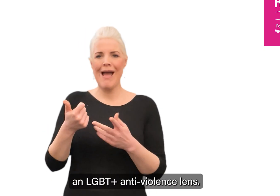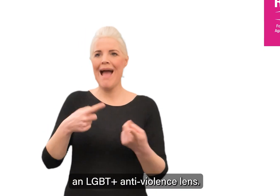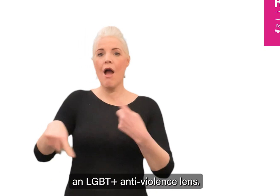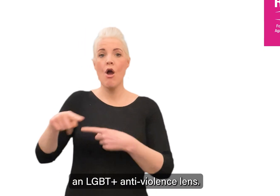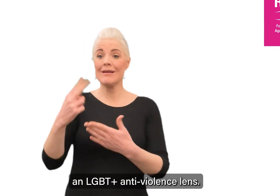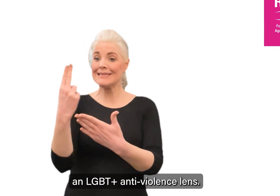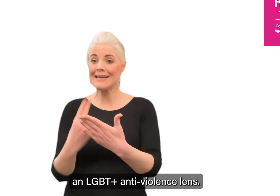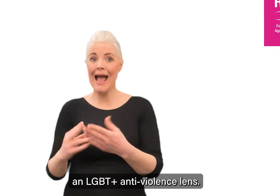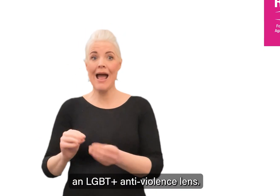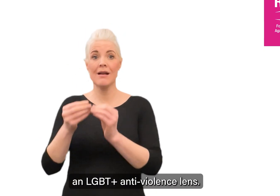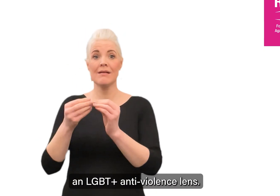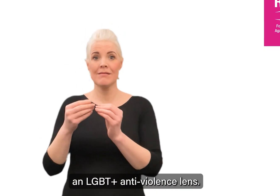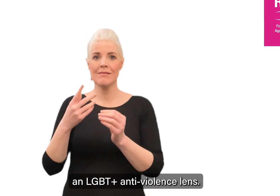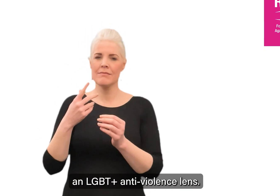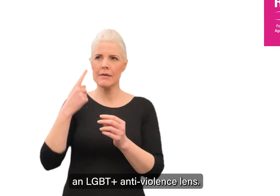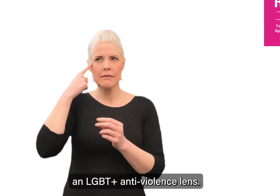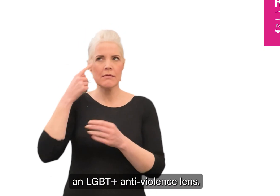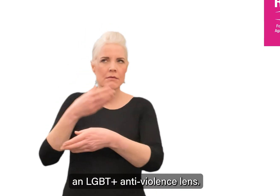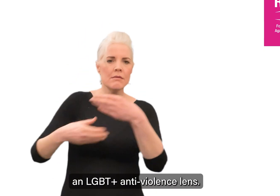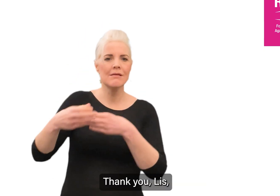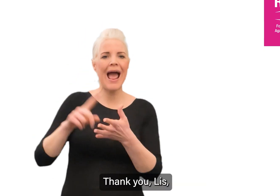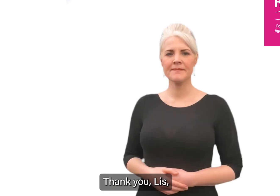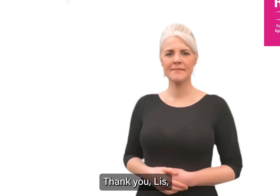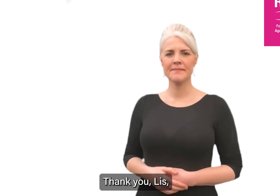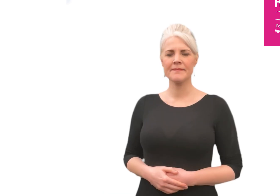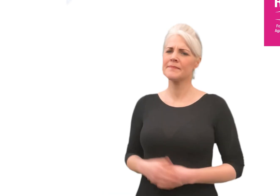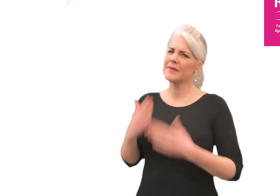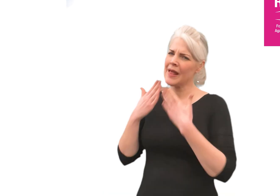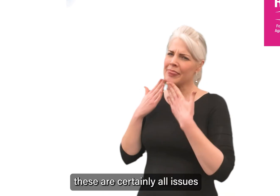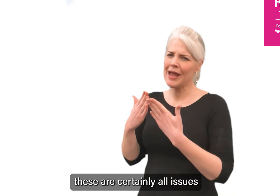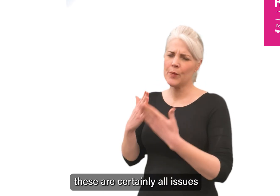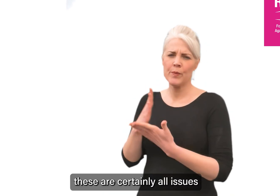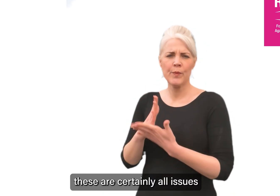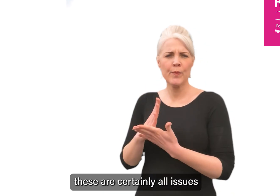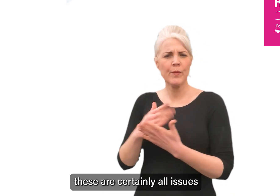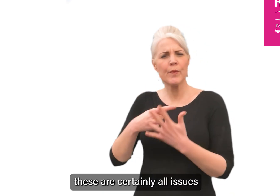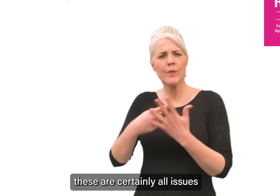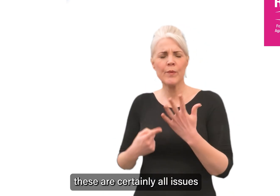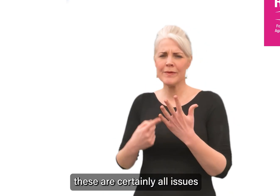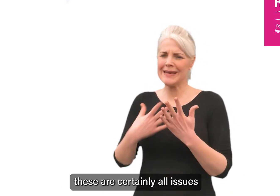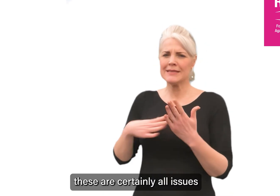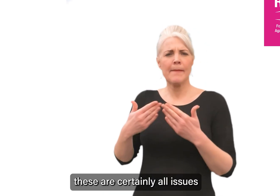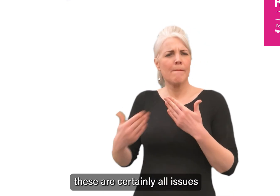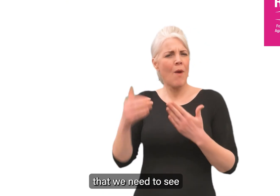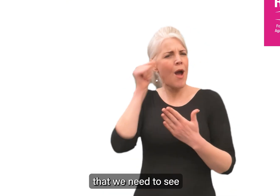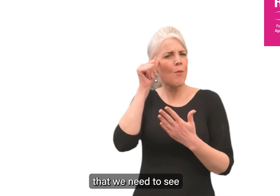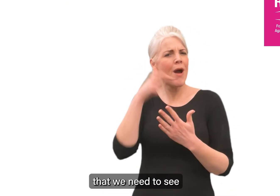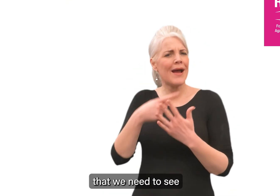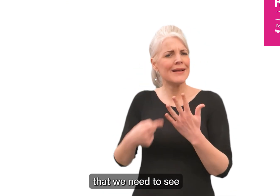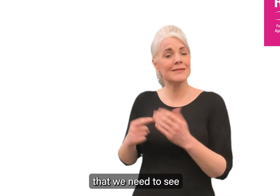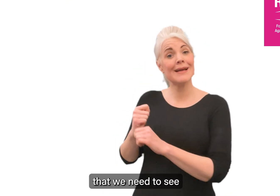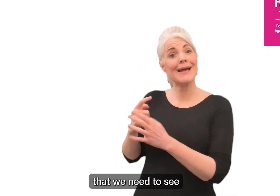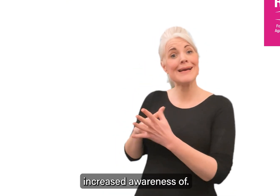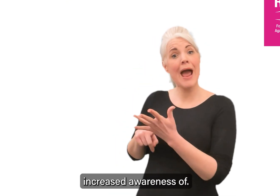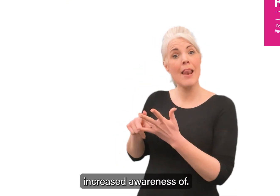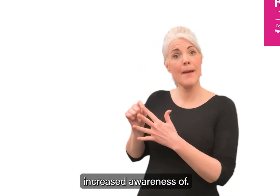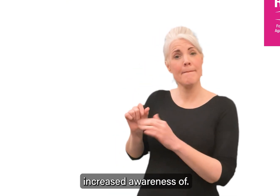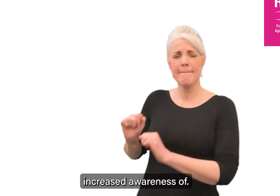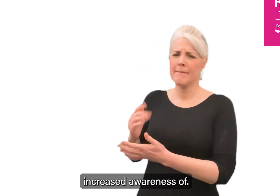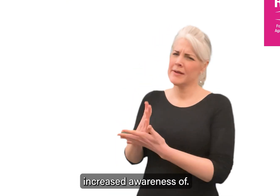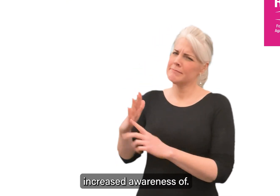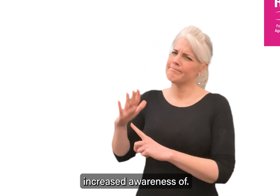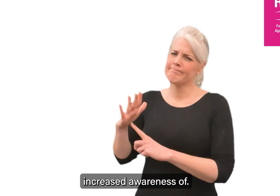plus anti-violence lens. Thank you, Lise. These are certainly all issues that we need to see